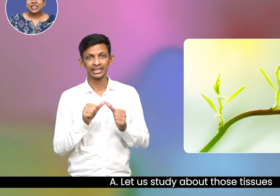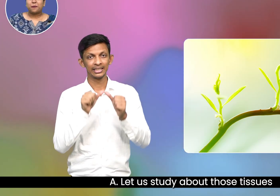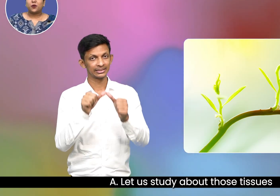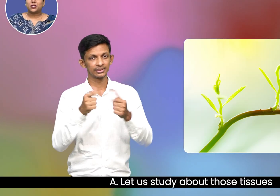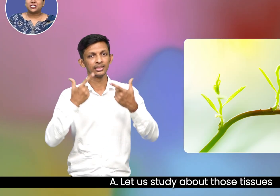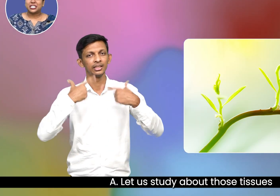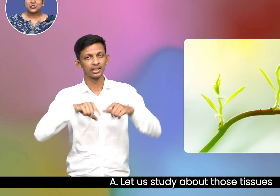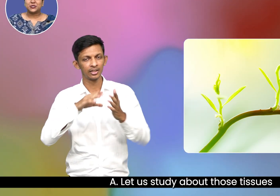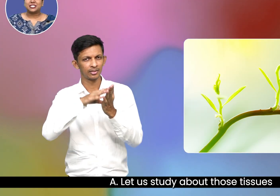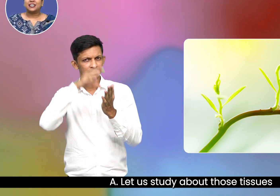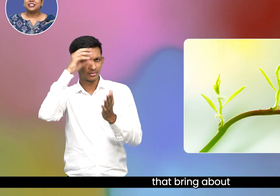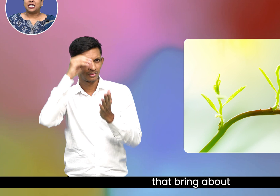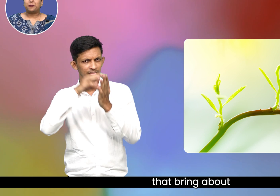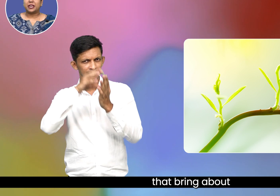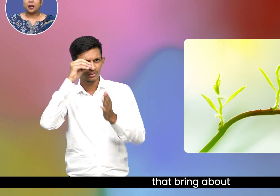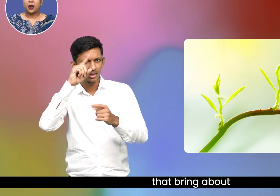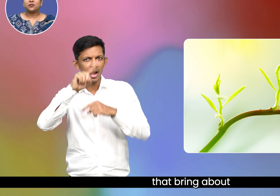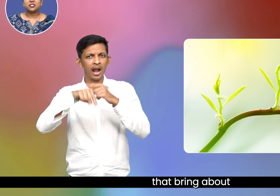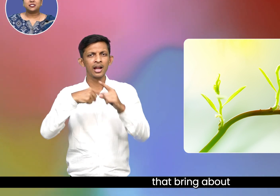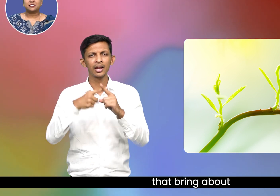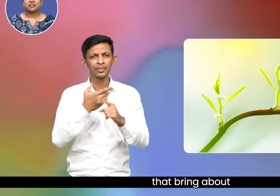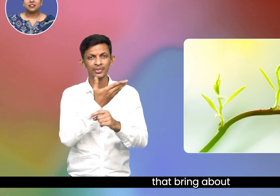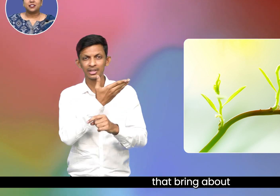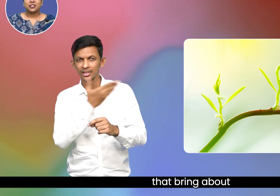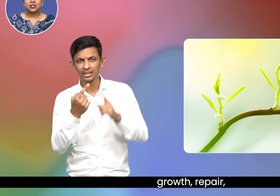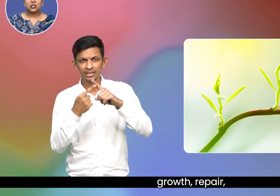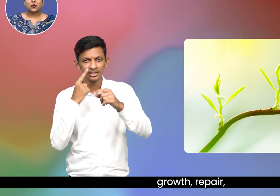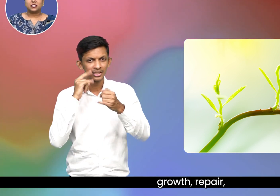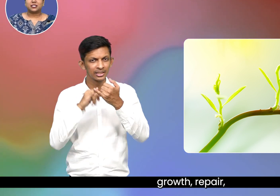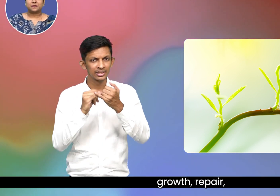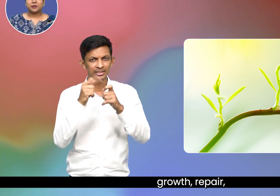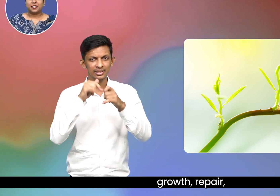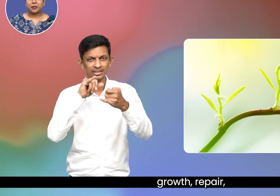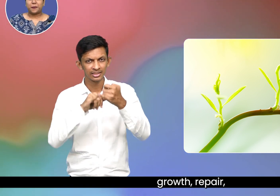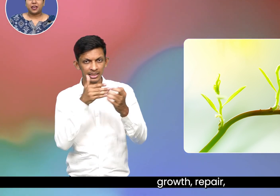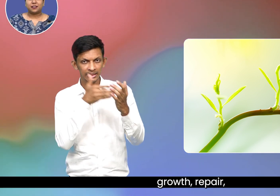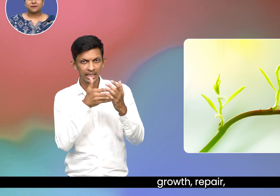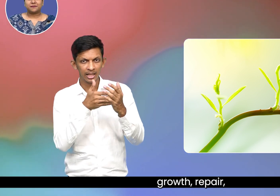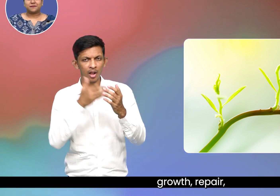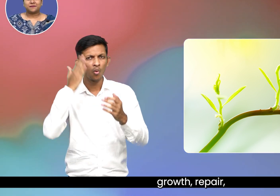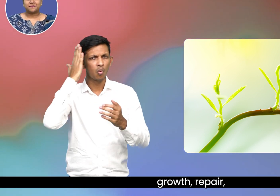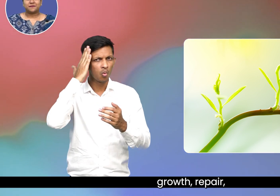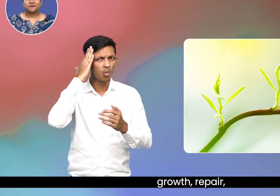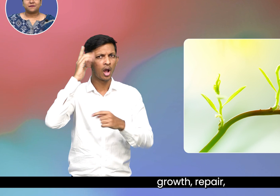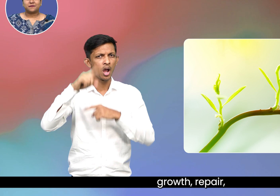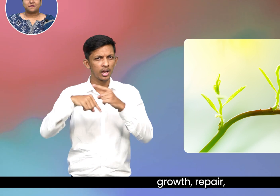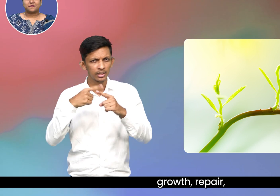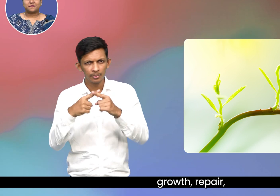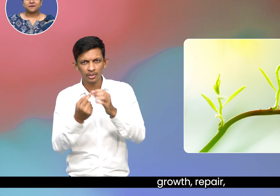Let's study about those tissues that bring about growth, repair,